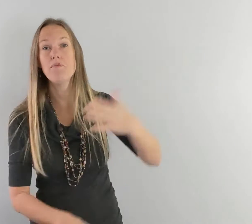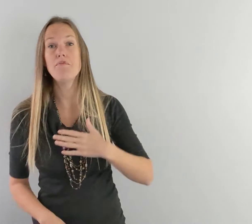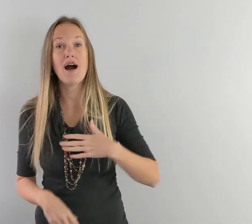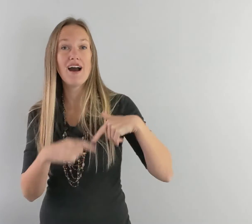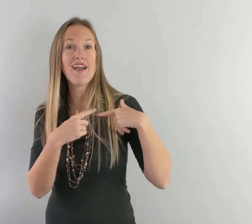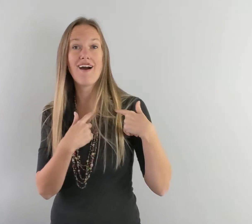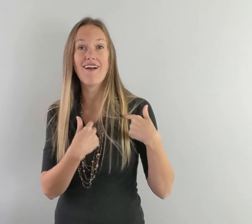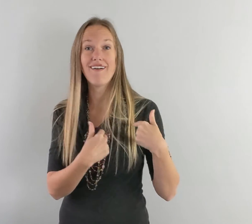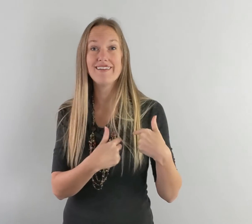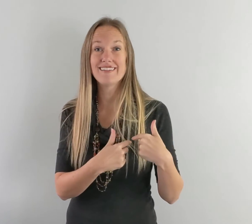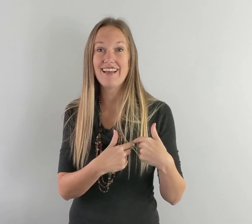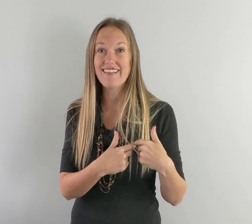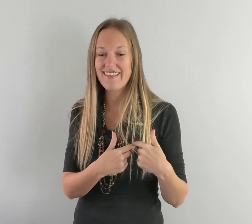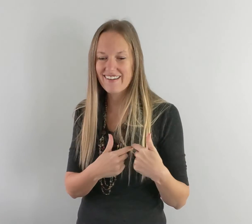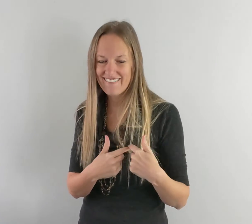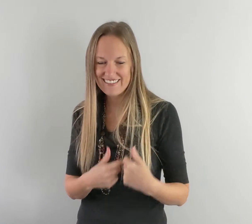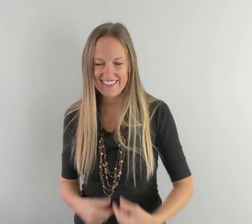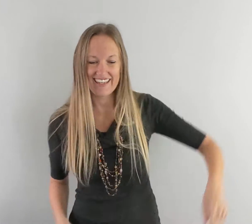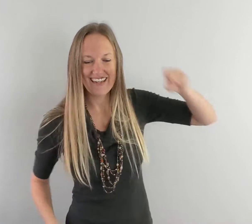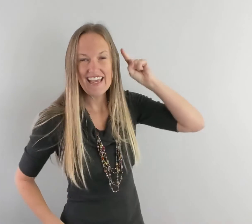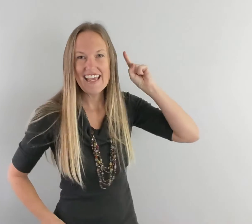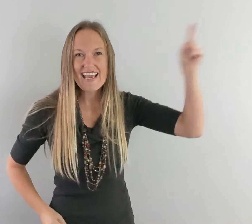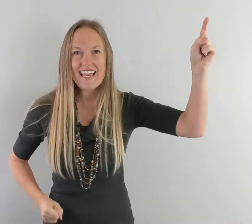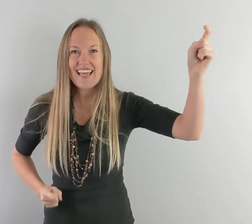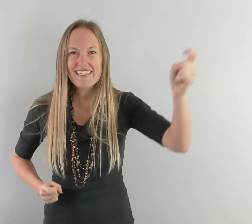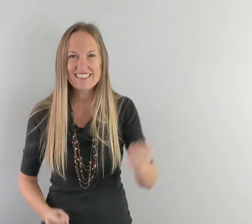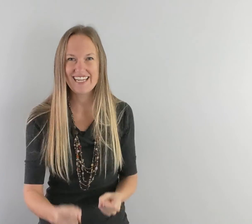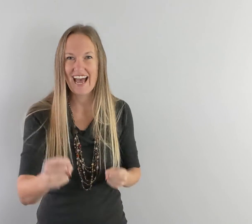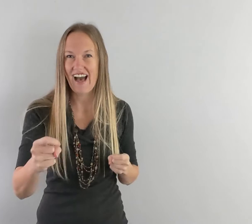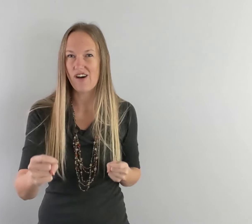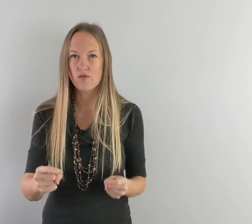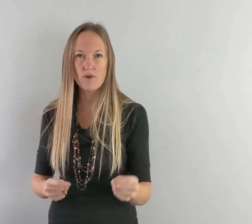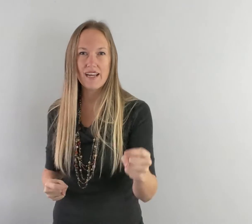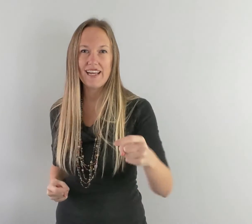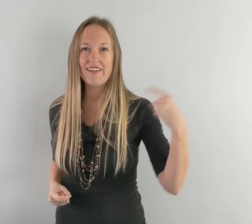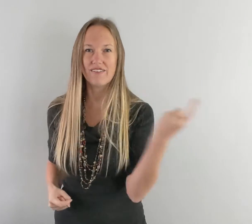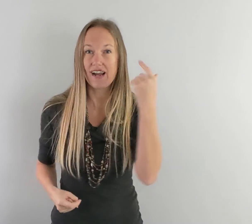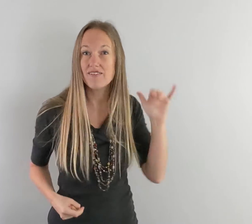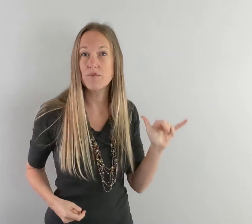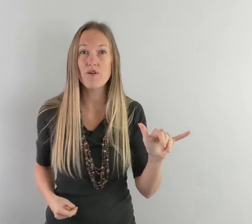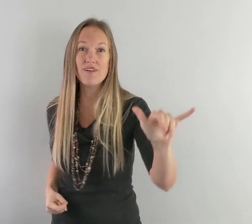him my heart. And then that chorus again, he shall reign